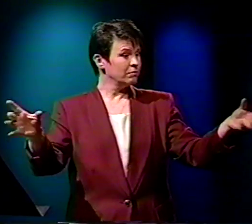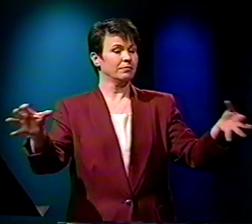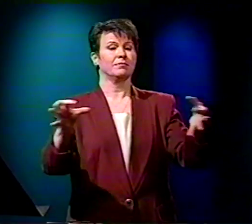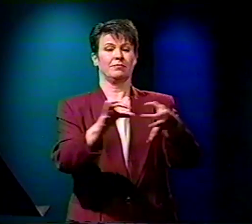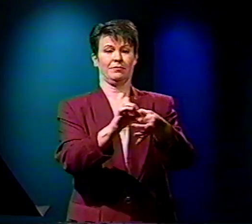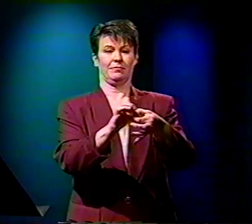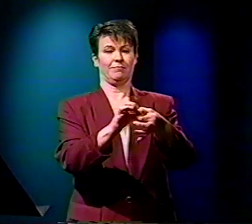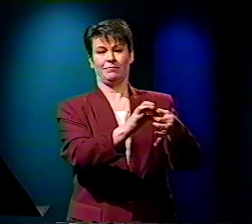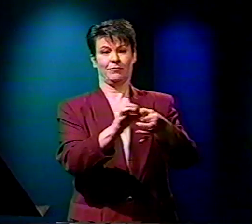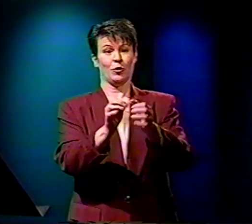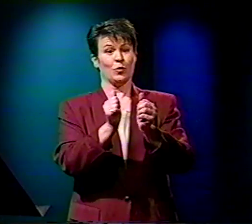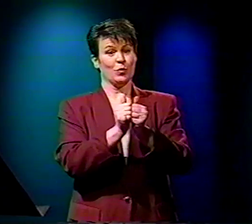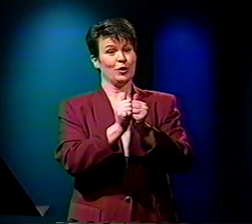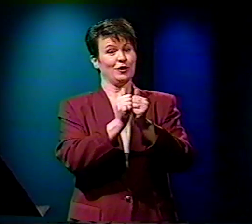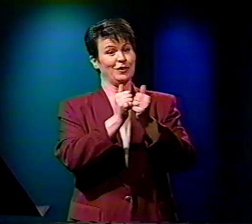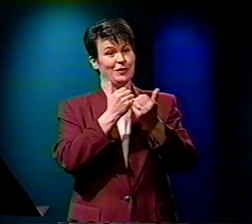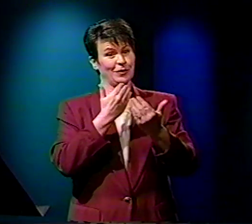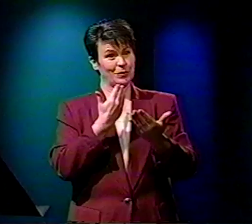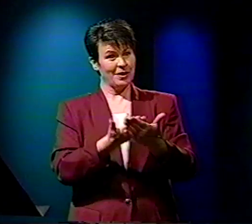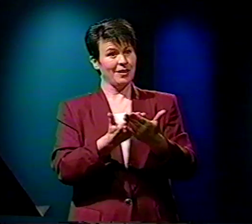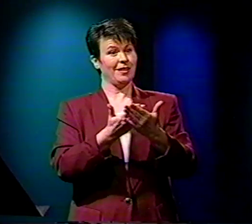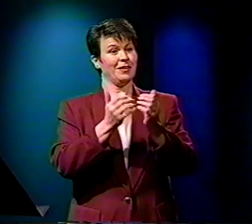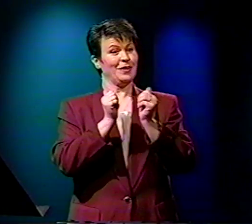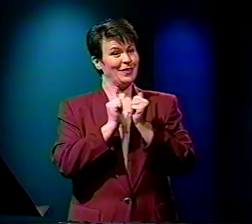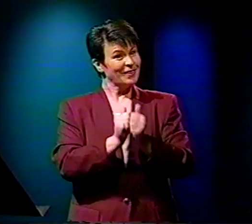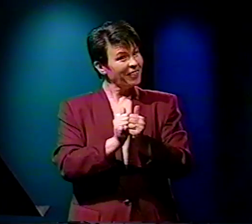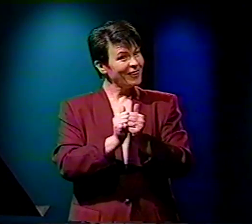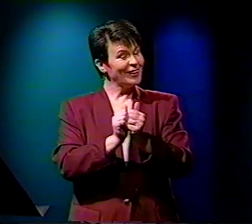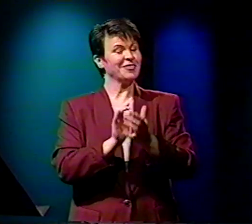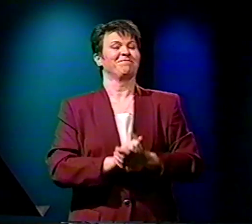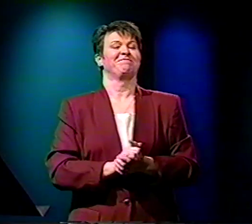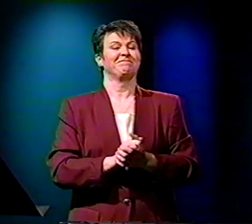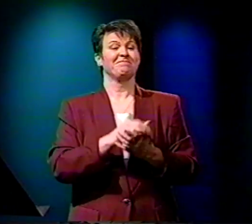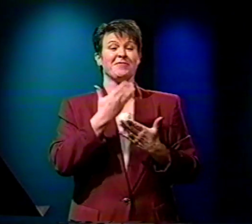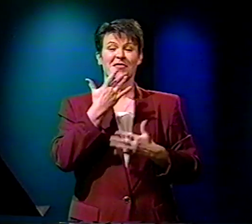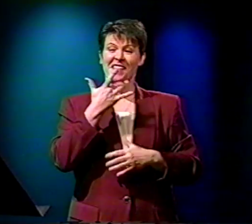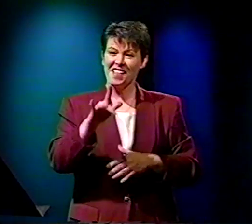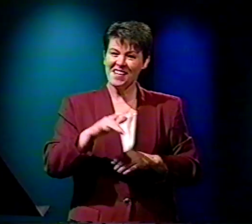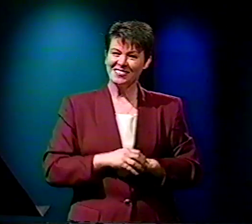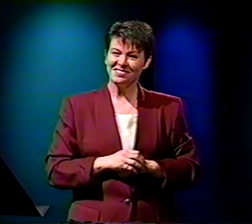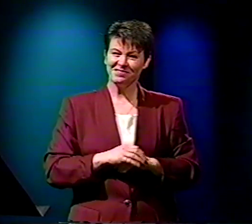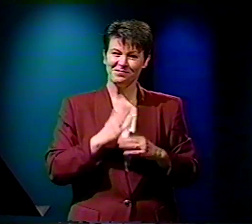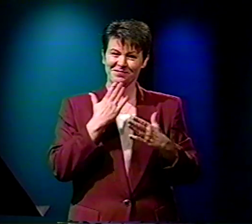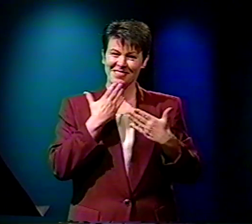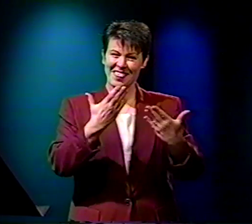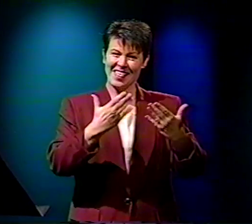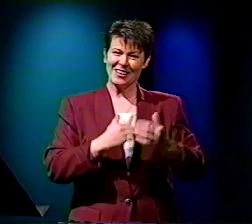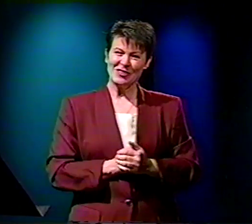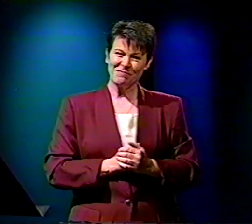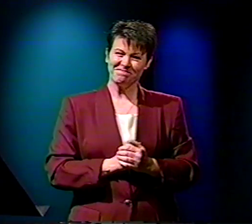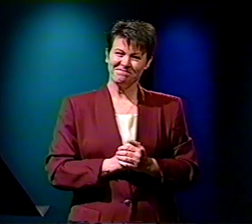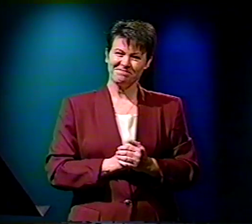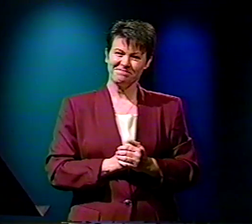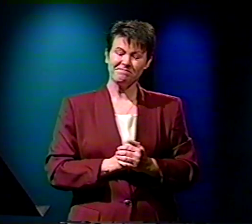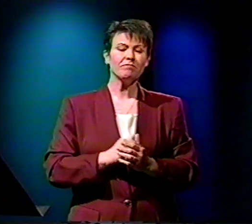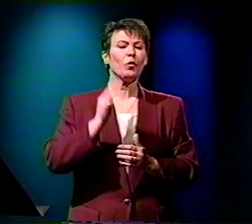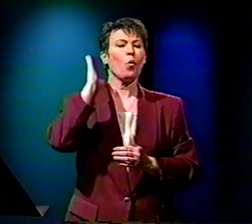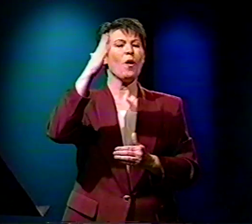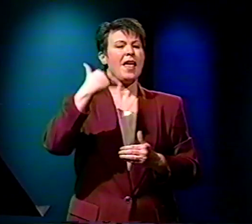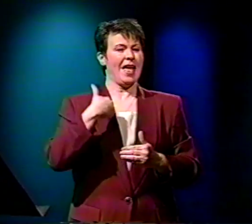and what interpreters need and want. And through that cooperative effort, working together, we can achieve that. Good luck, and thank